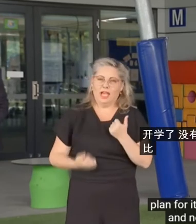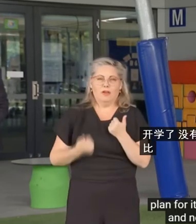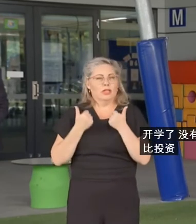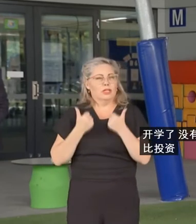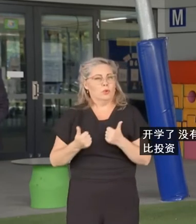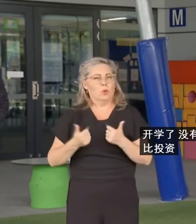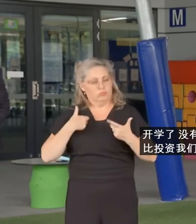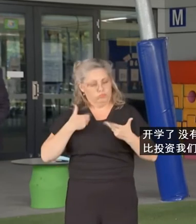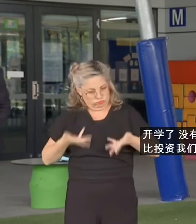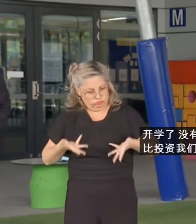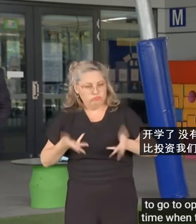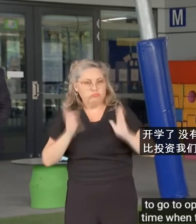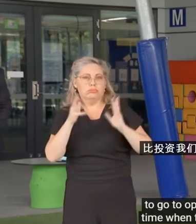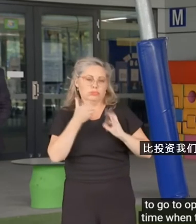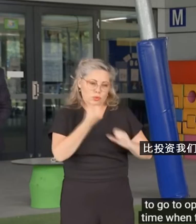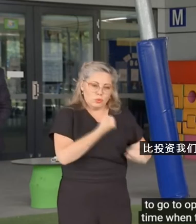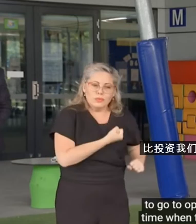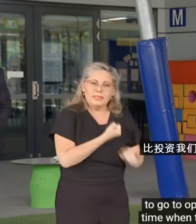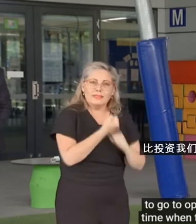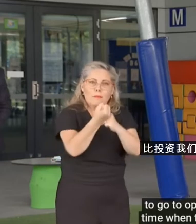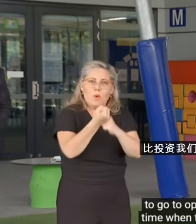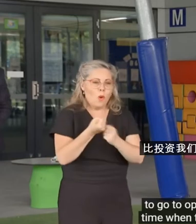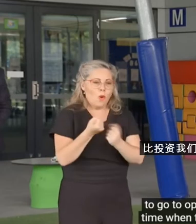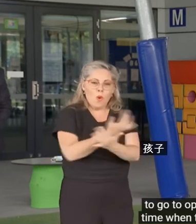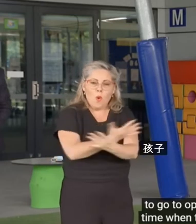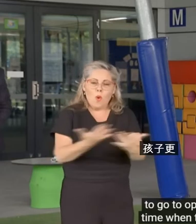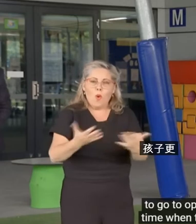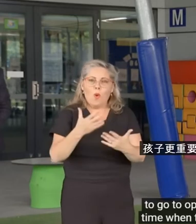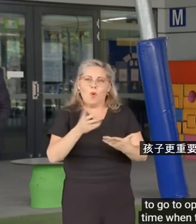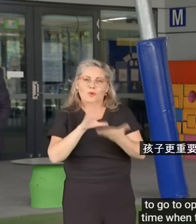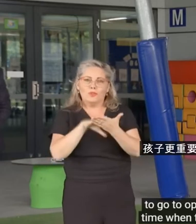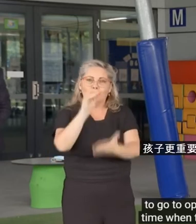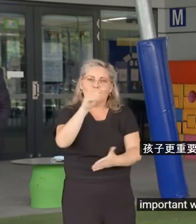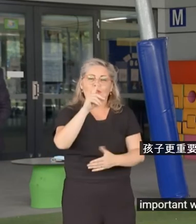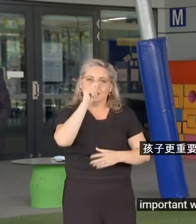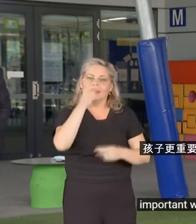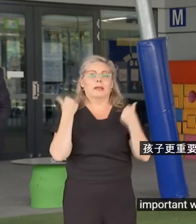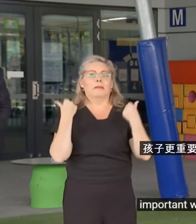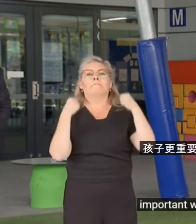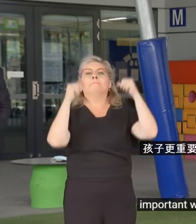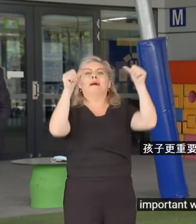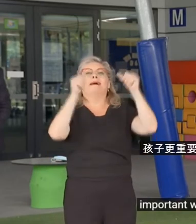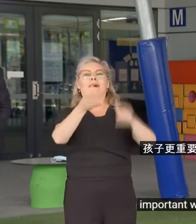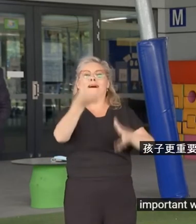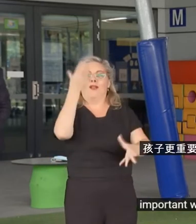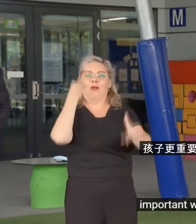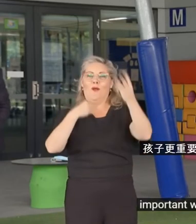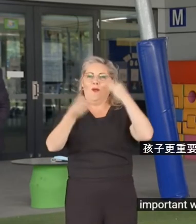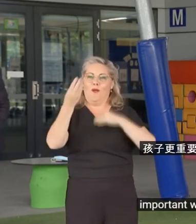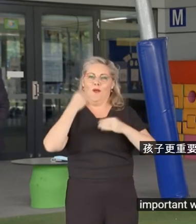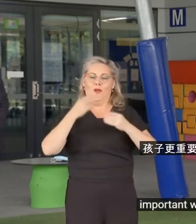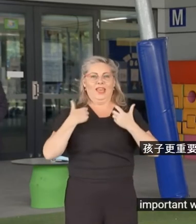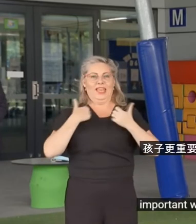do than invest in our children, and them being in the classroom ensures their opportunity for future, going